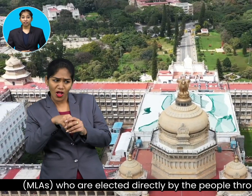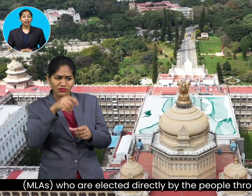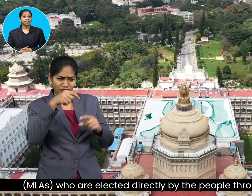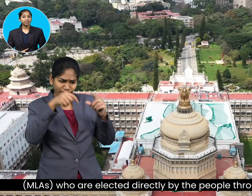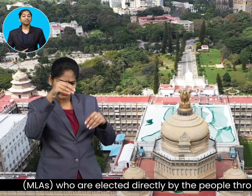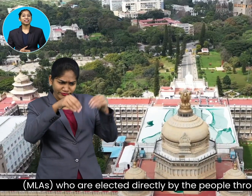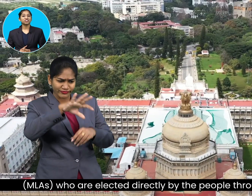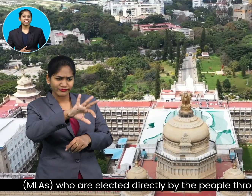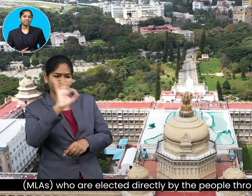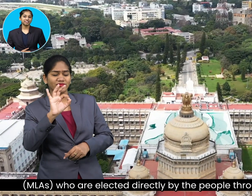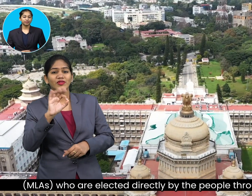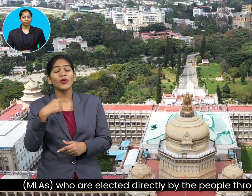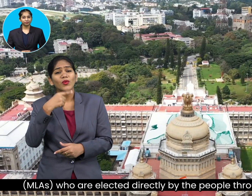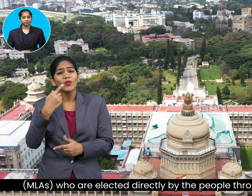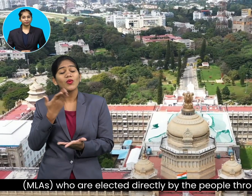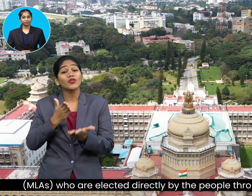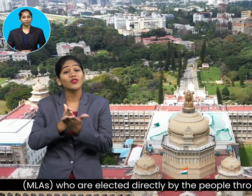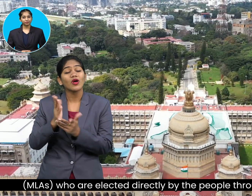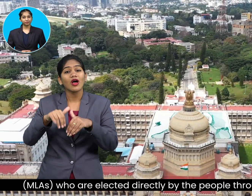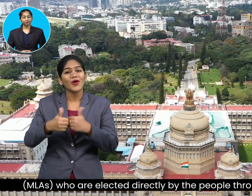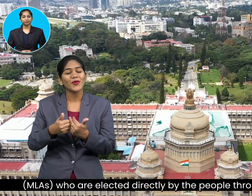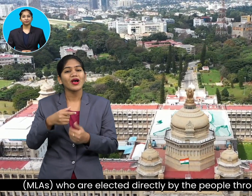through adult franchise.